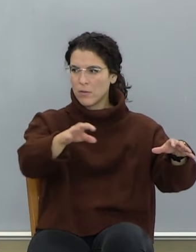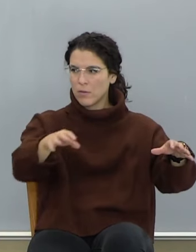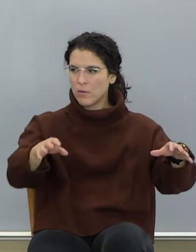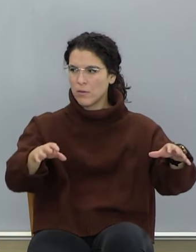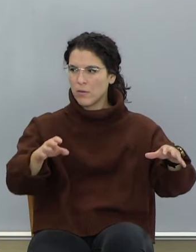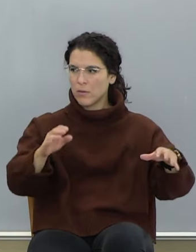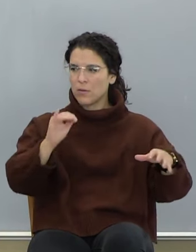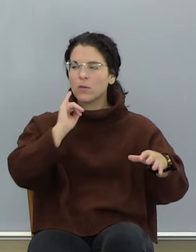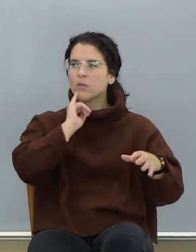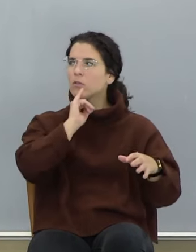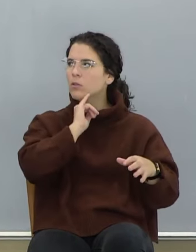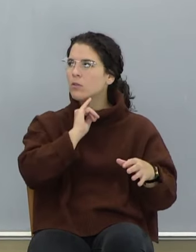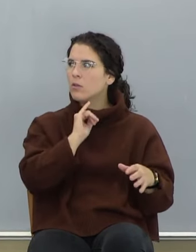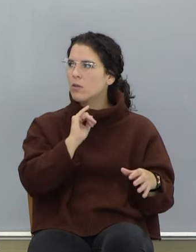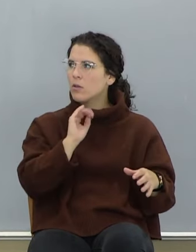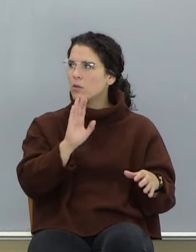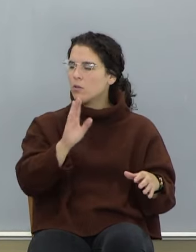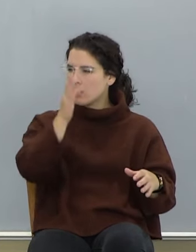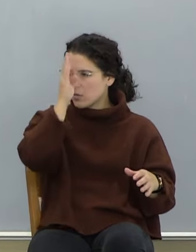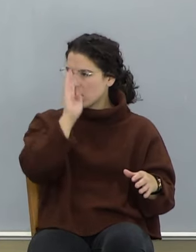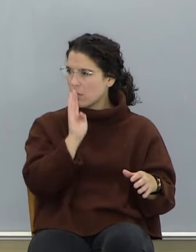sorry? What did I say?